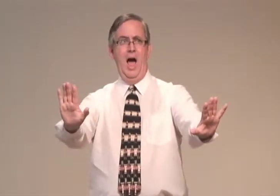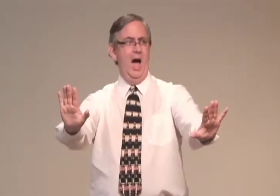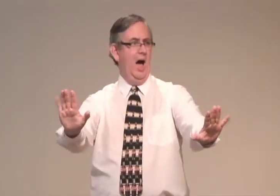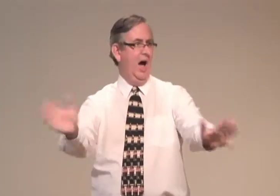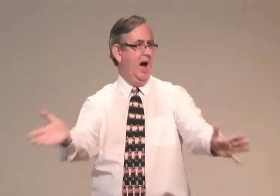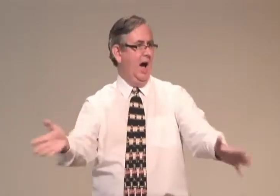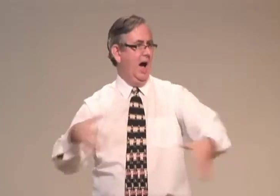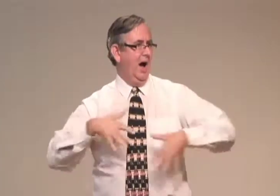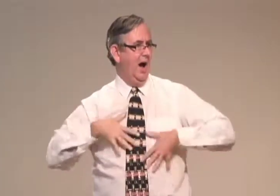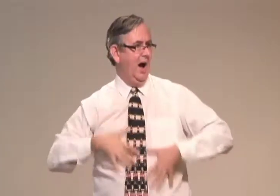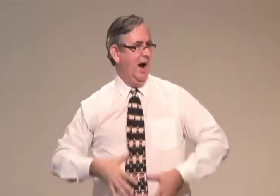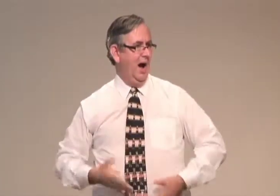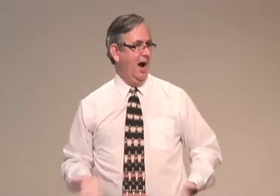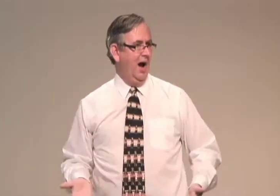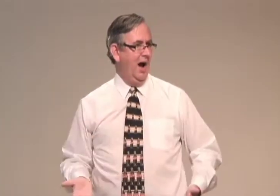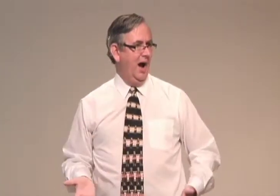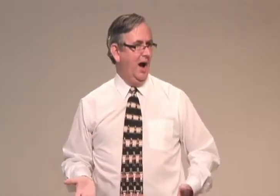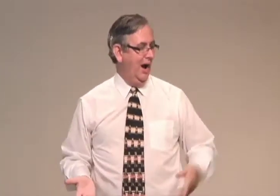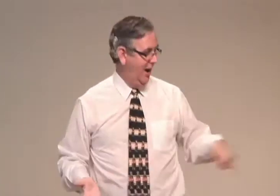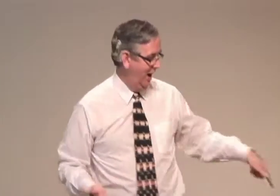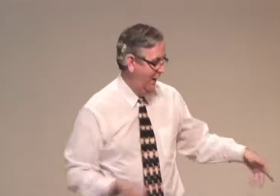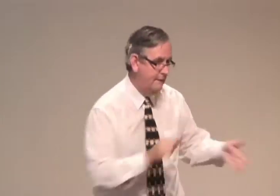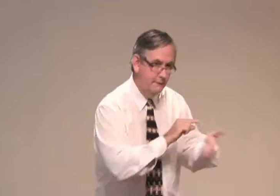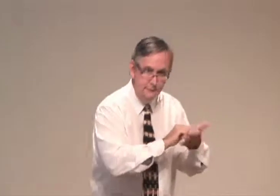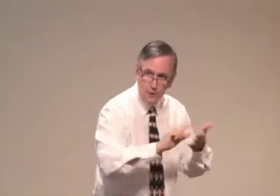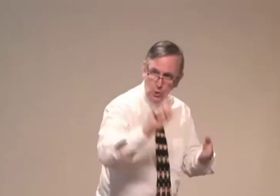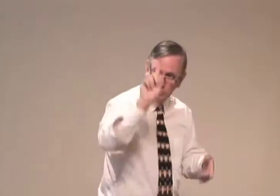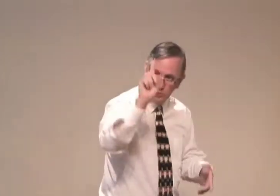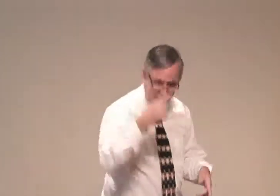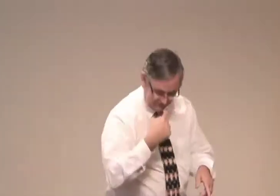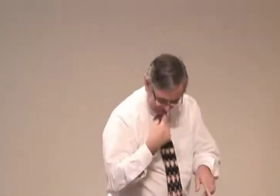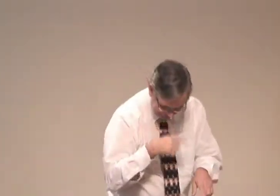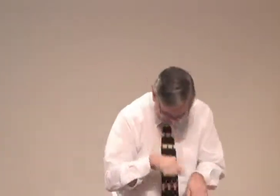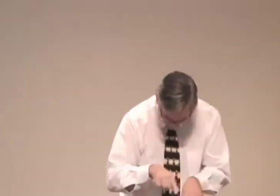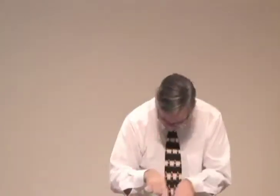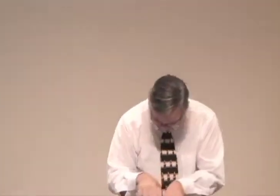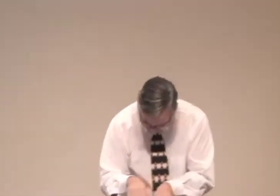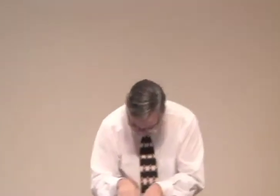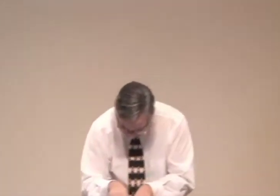to be killed. I'm going to die. And the disciples don't want to hear it.